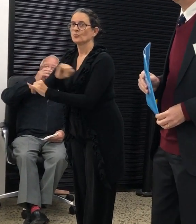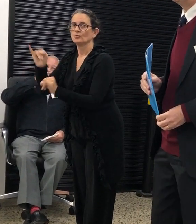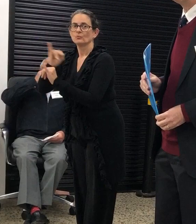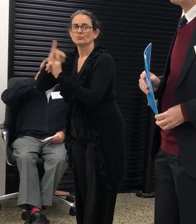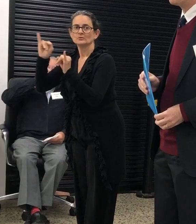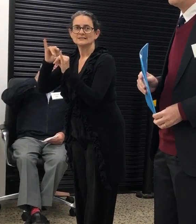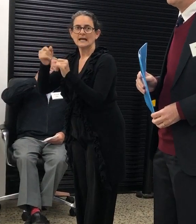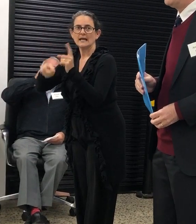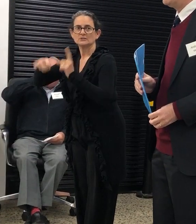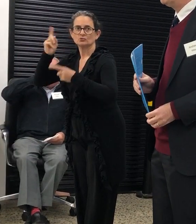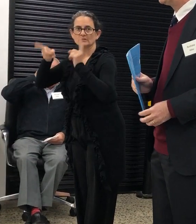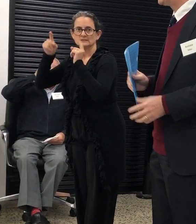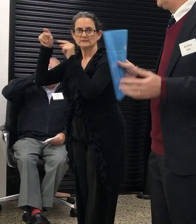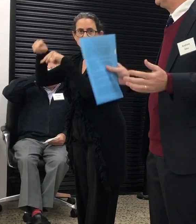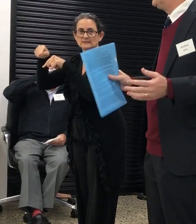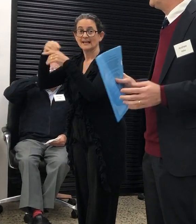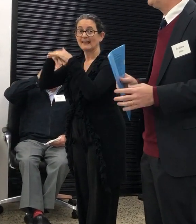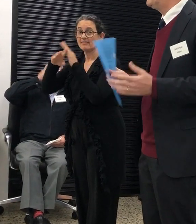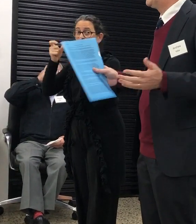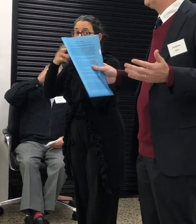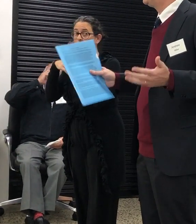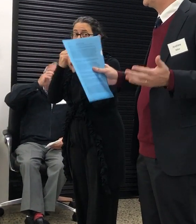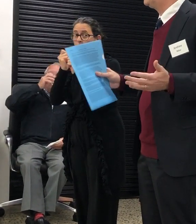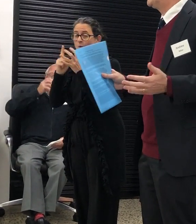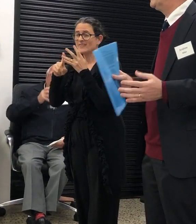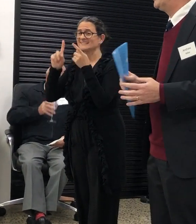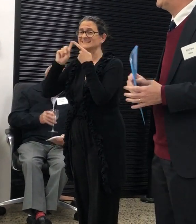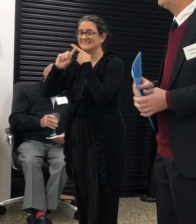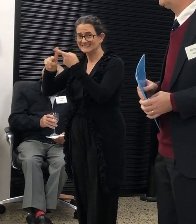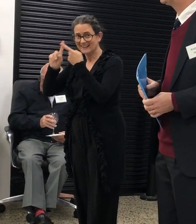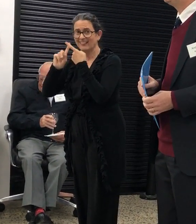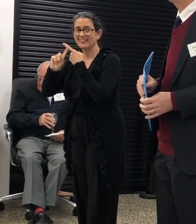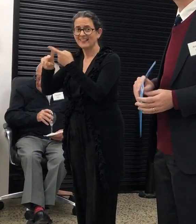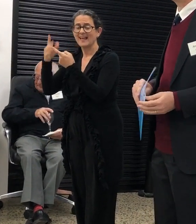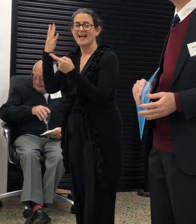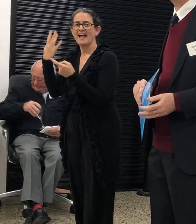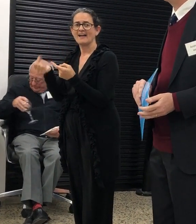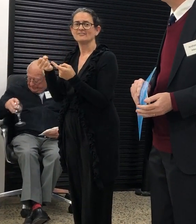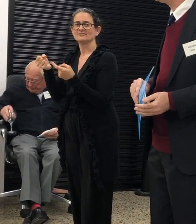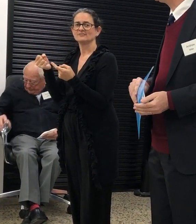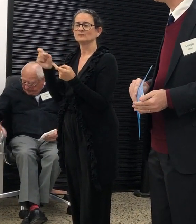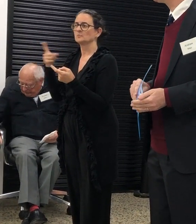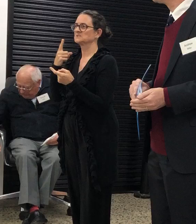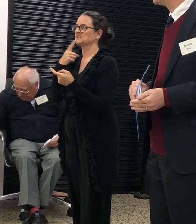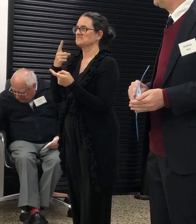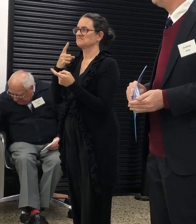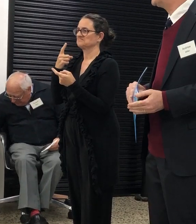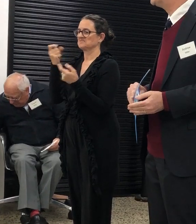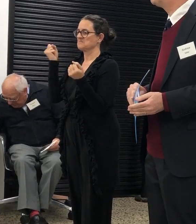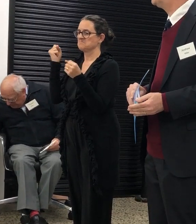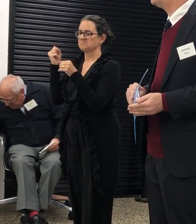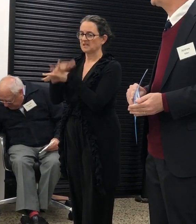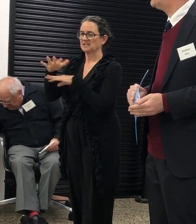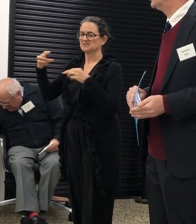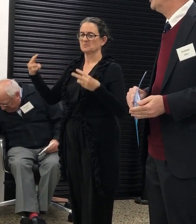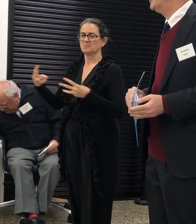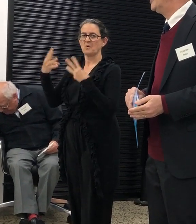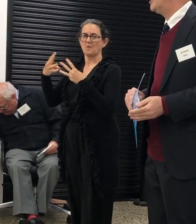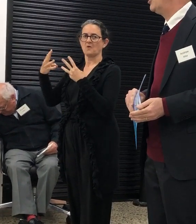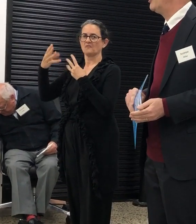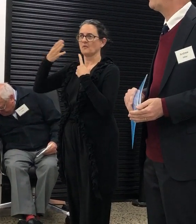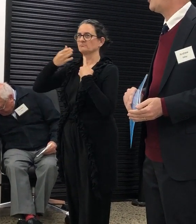Congo, they're still ongoing what's being described as the bloodiest warfare since World War